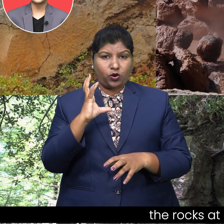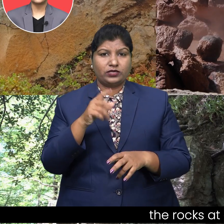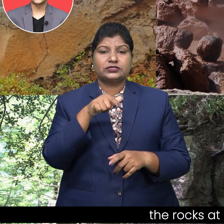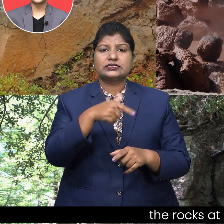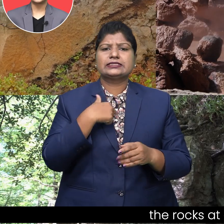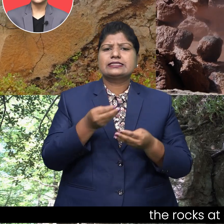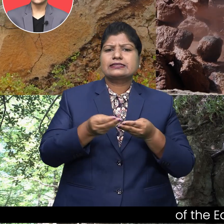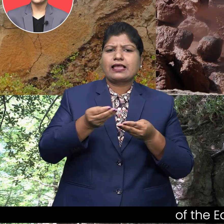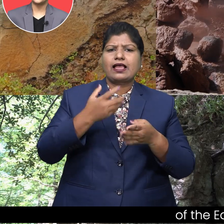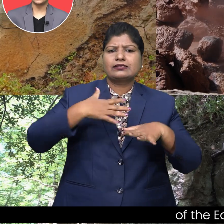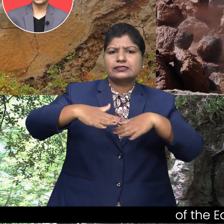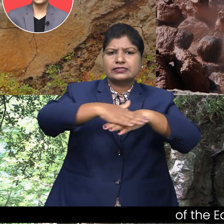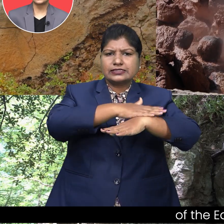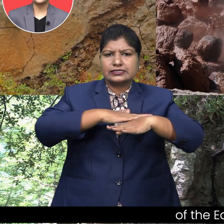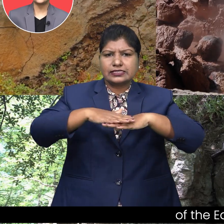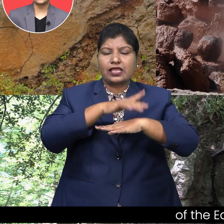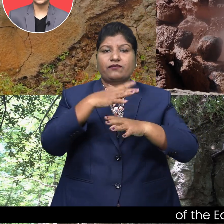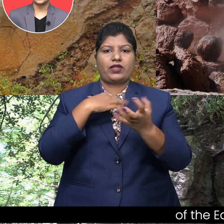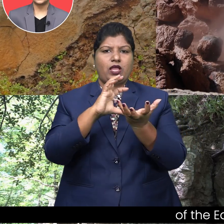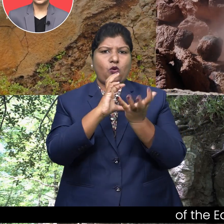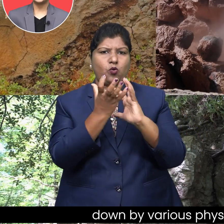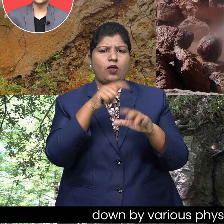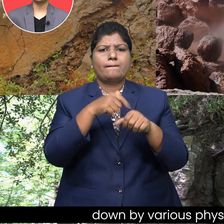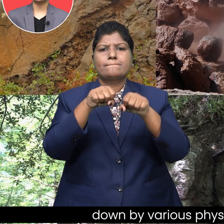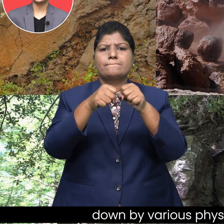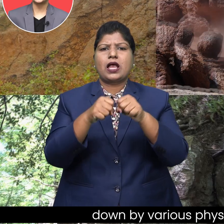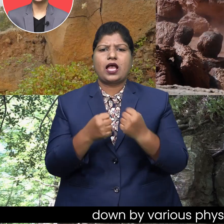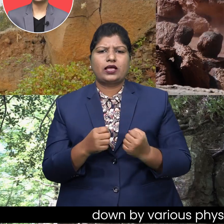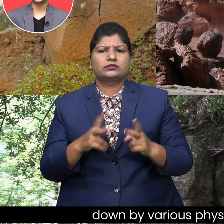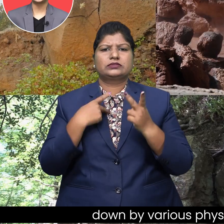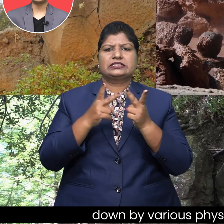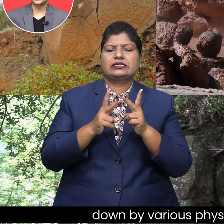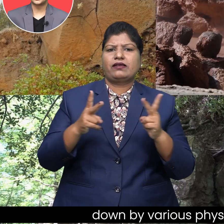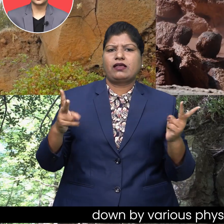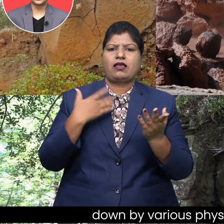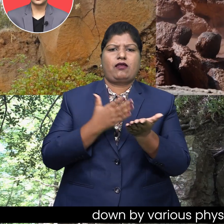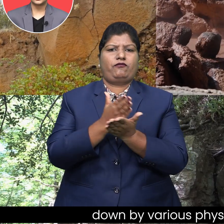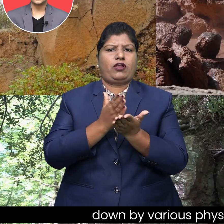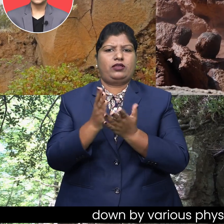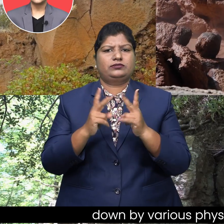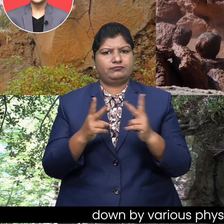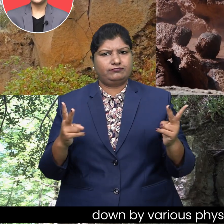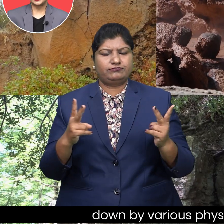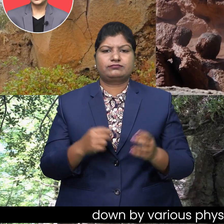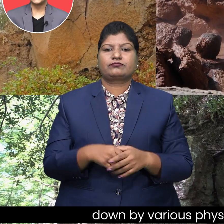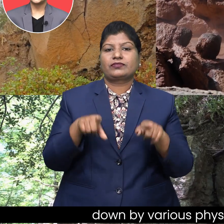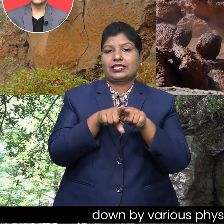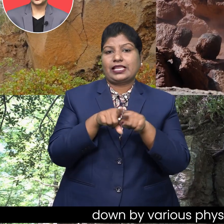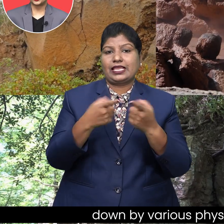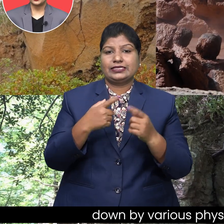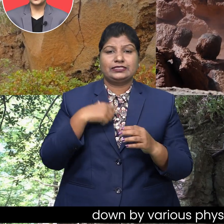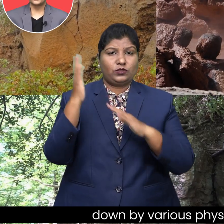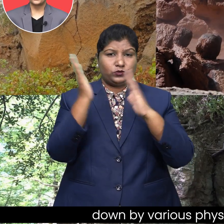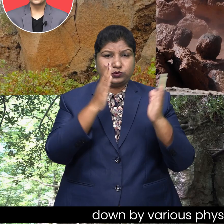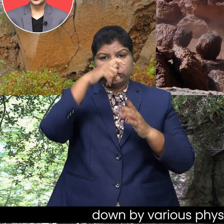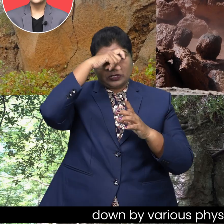the surface of the earth are broken down by various physical factors like